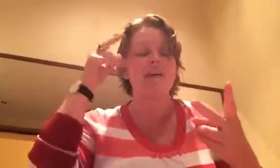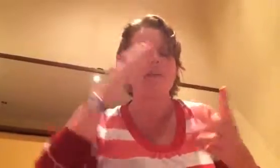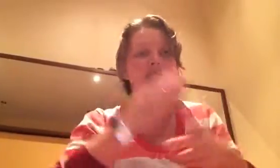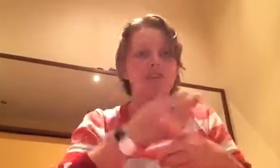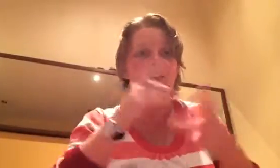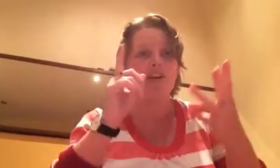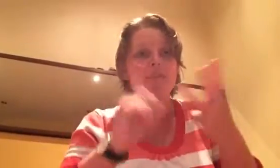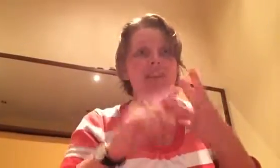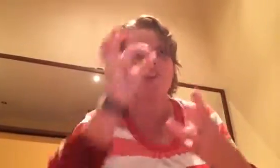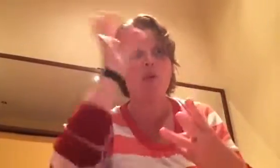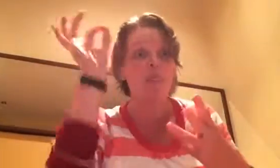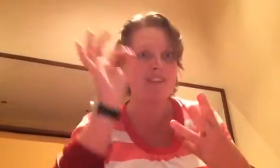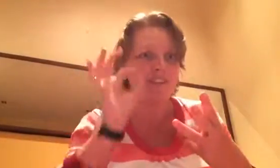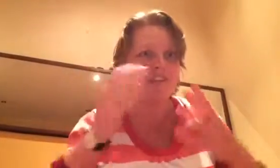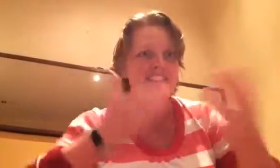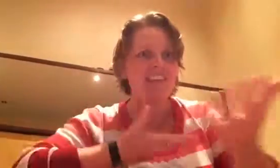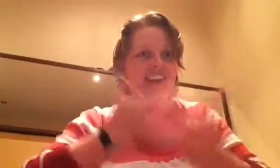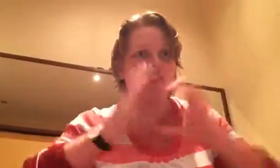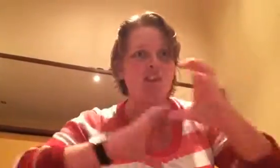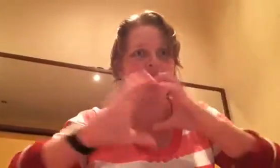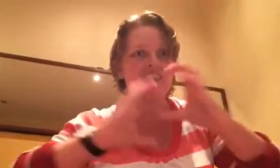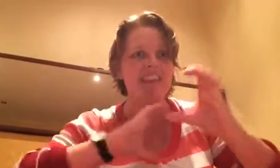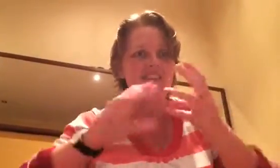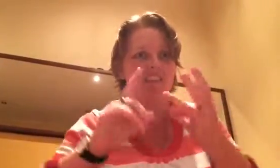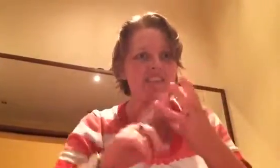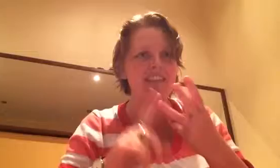the verbs, the questions, and the conversations,